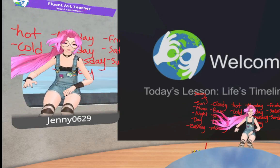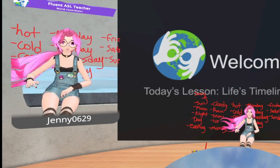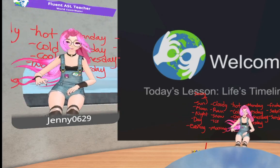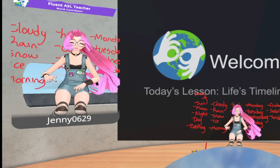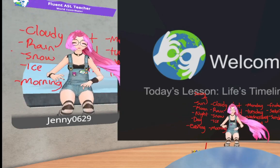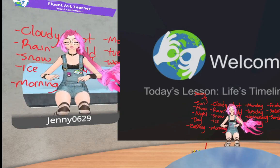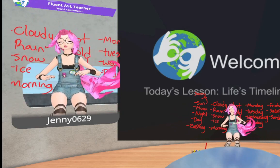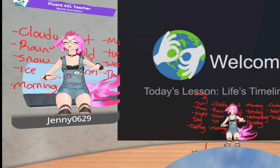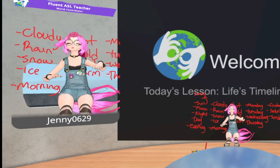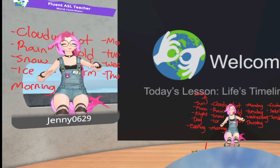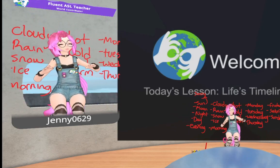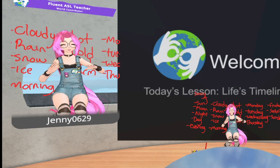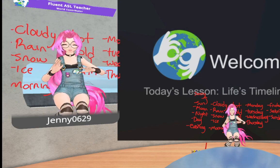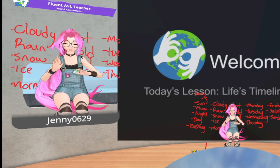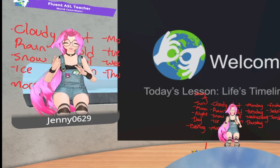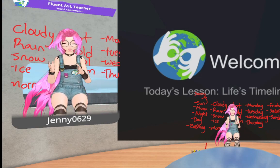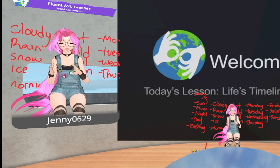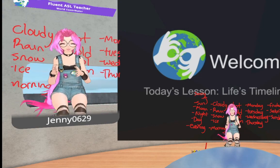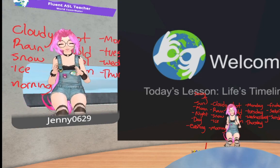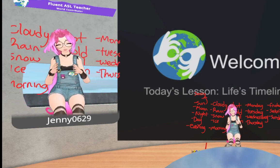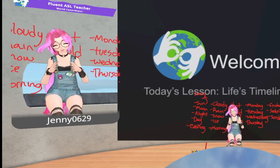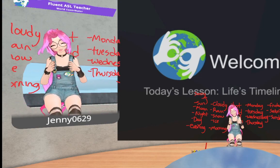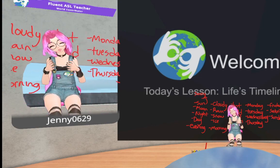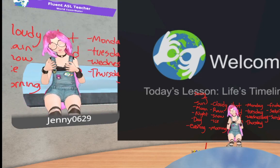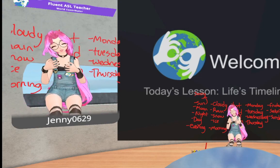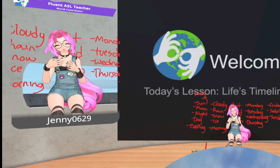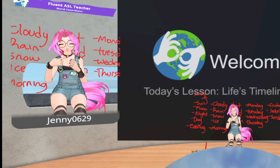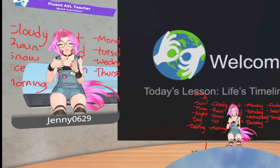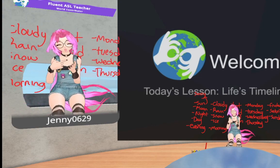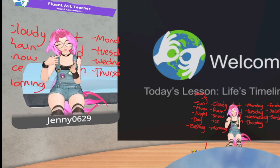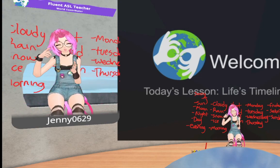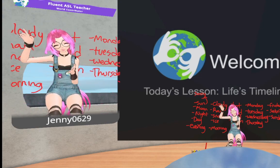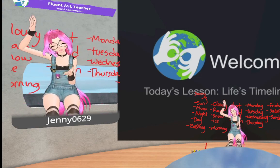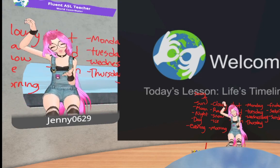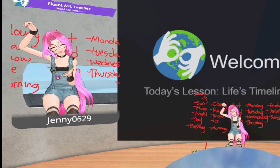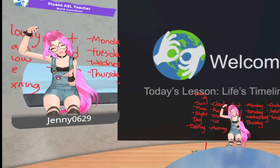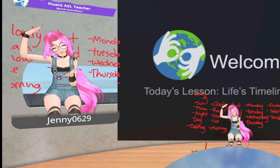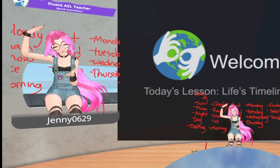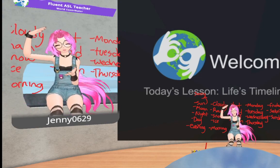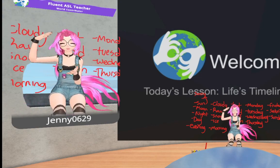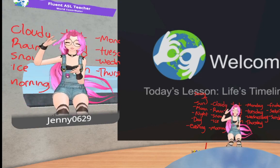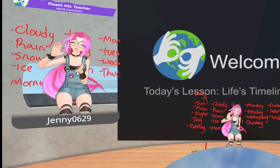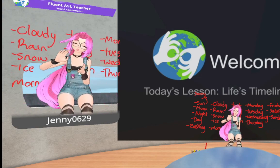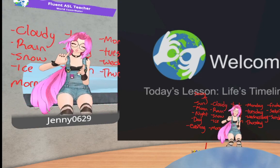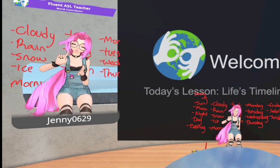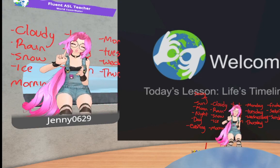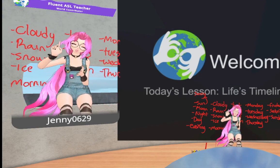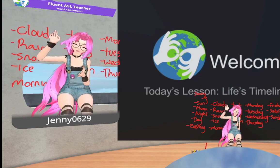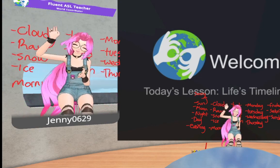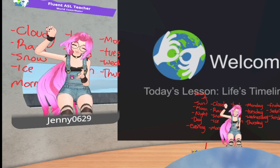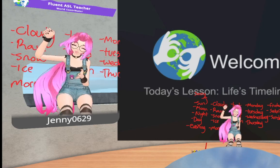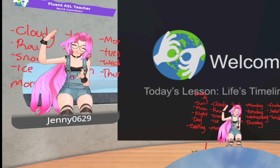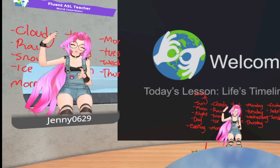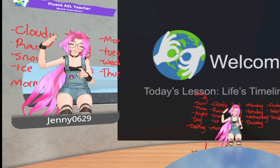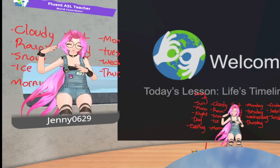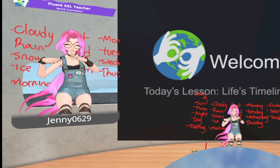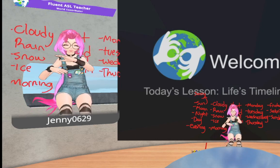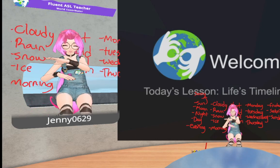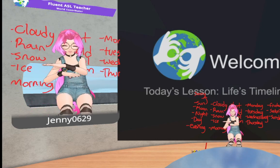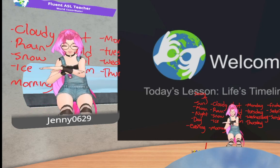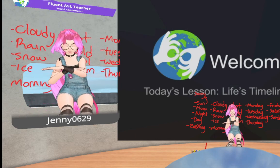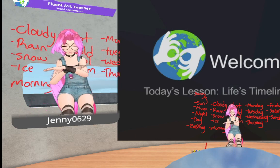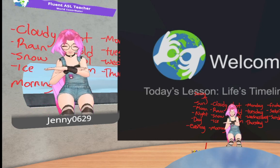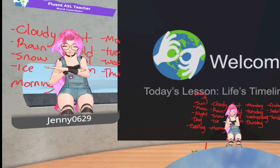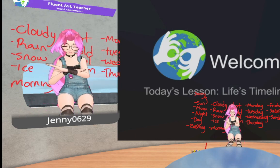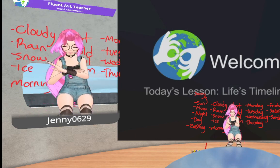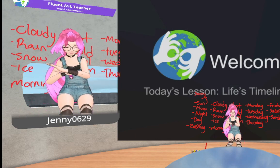so if you want to say specifically, like talking about the sun and like the position of the sun, you're